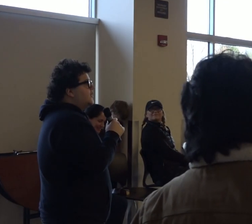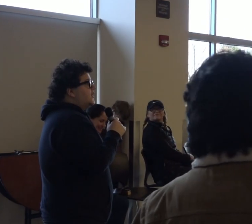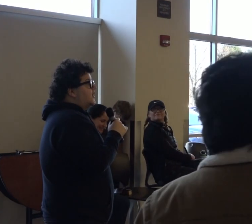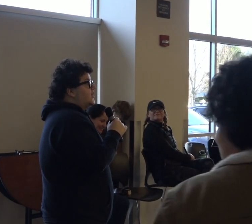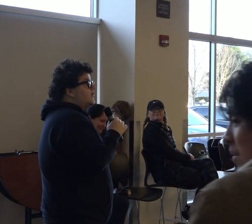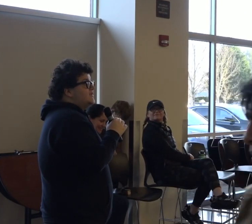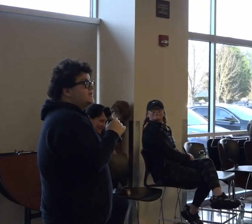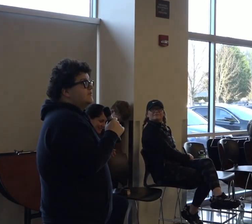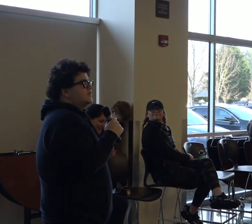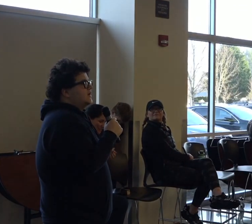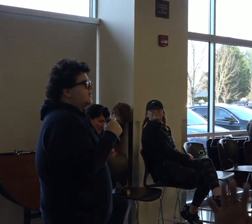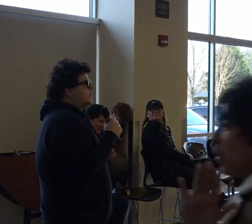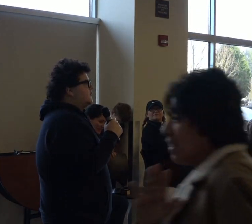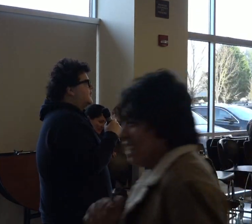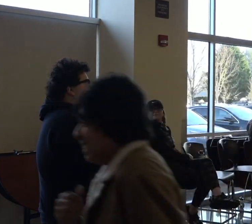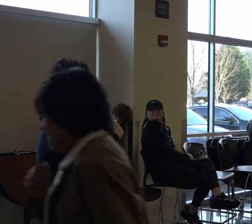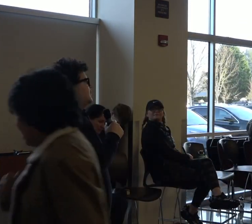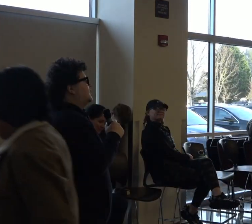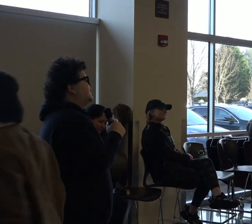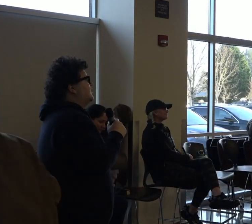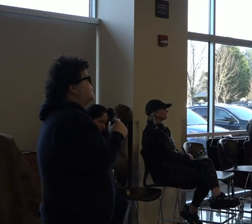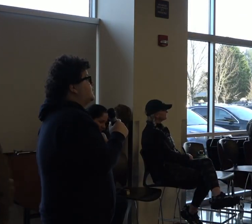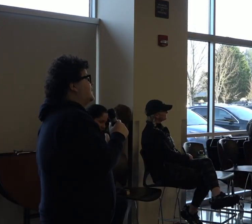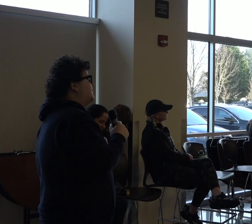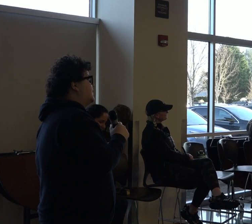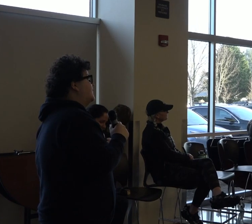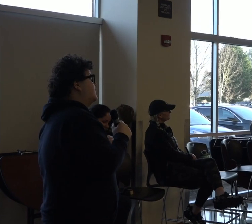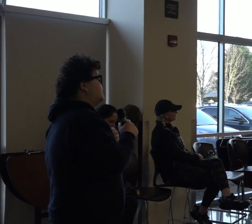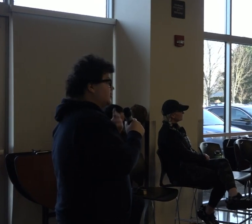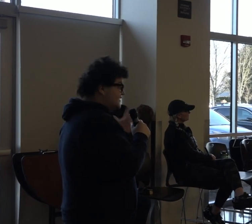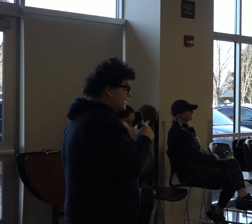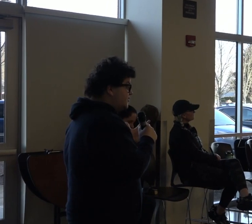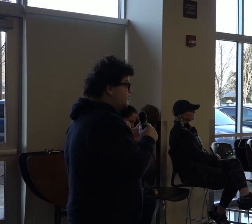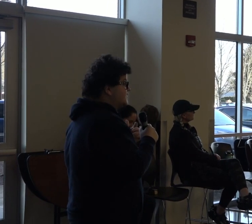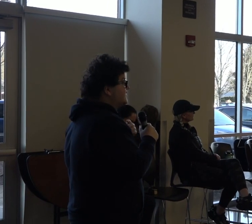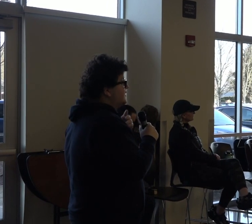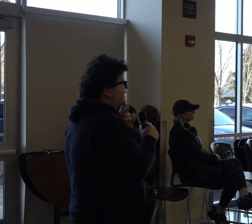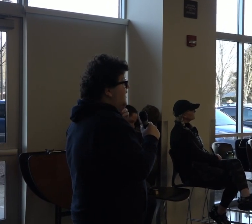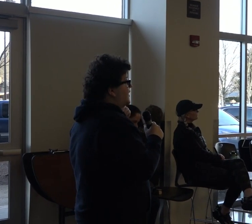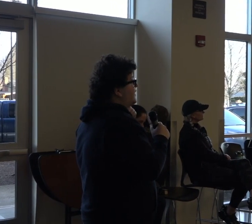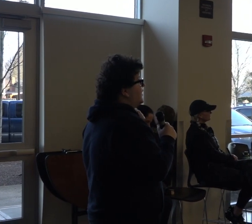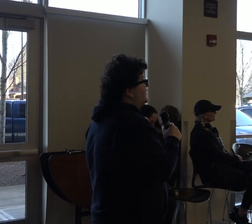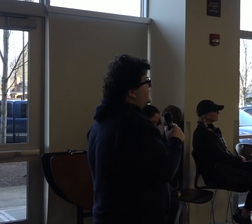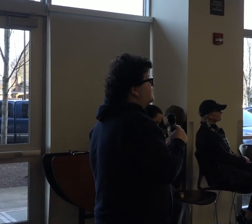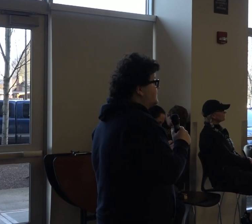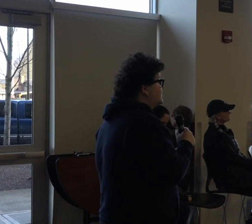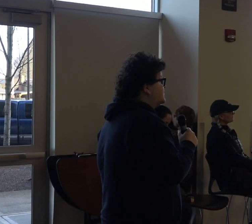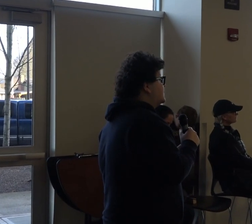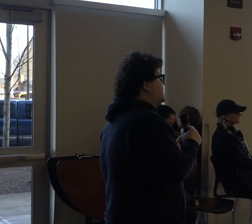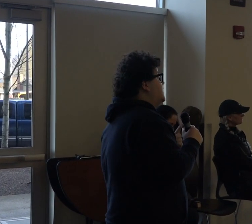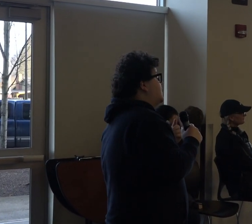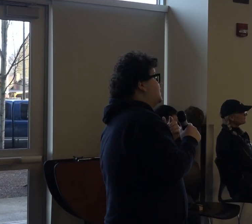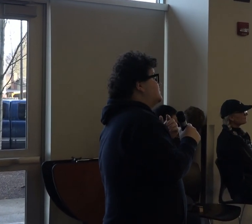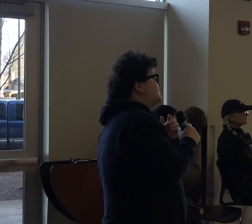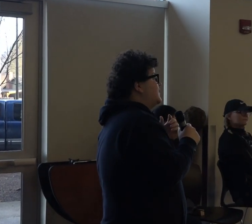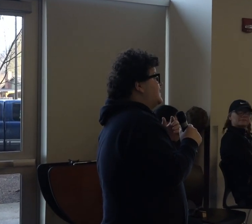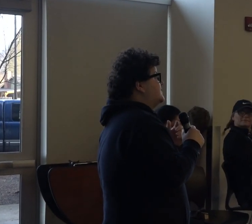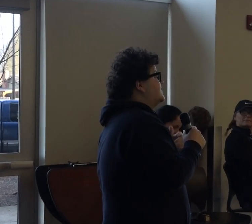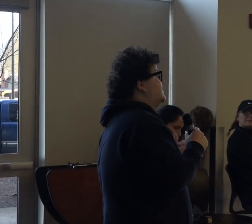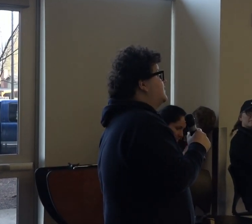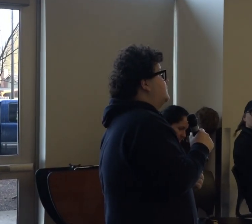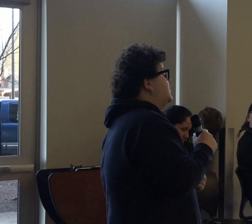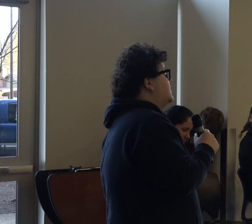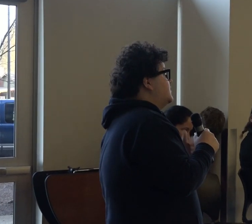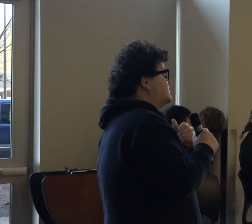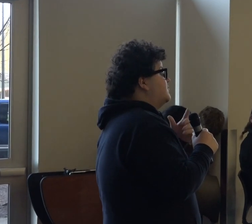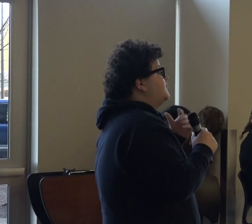speech. I noticed you were talking about campaigning for Bernie Sanders, and I thought it was really interesting. I just wanted to